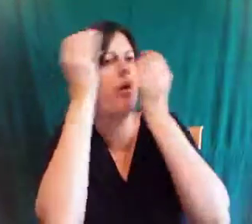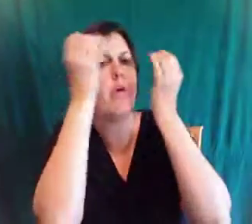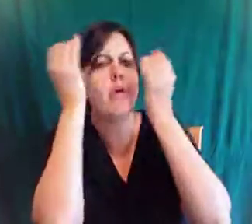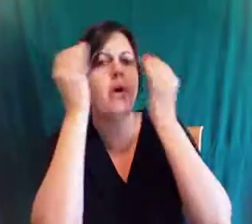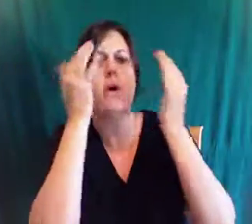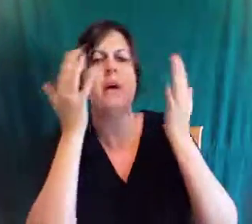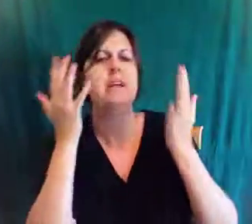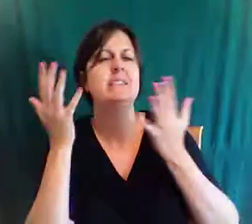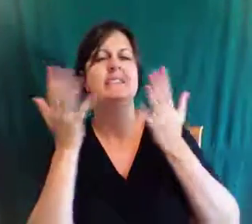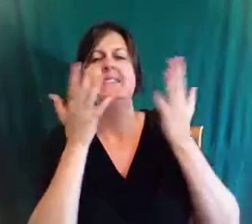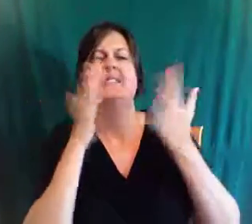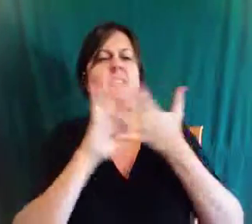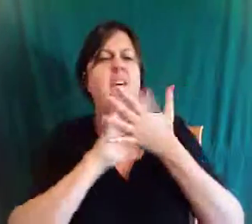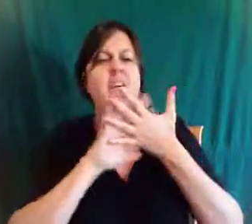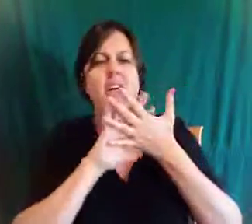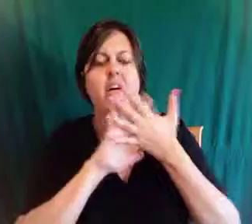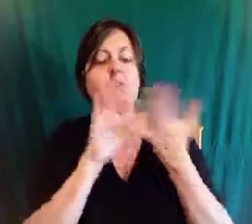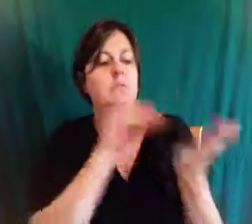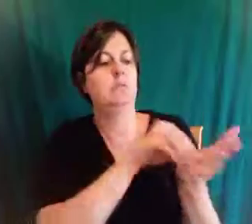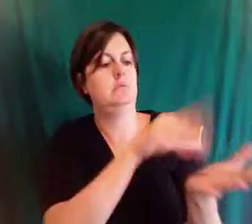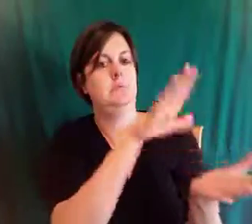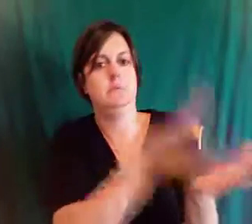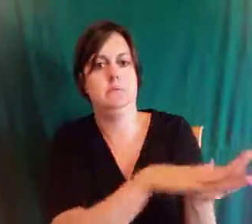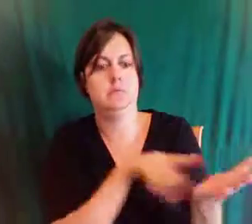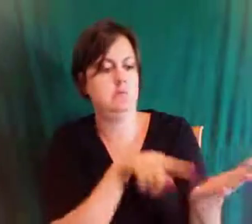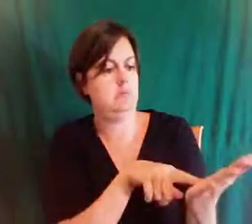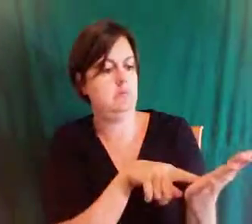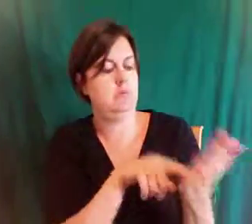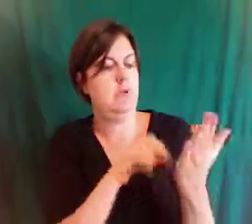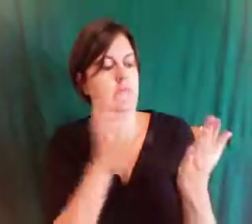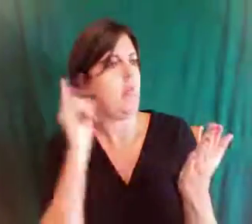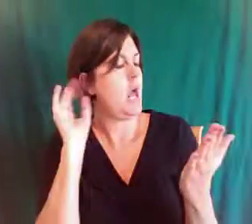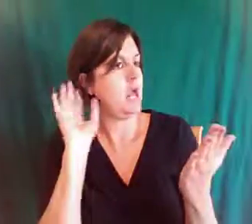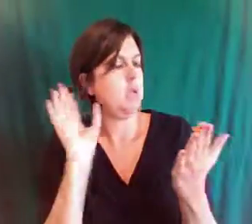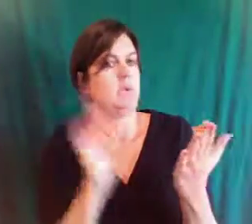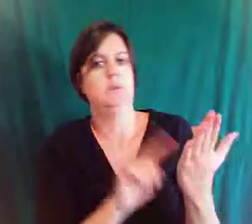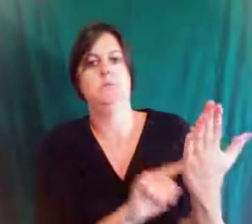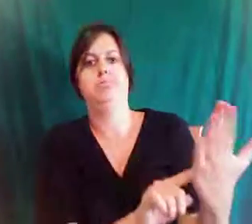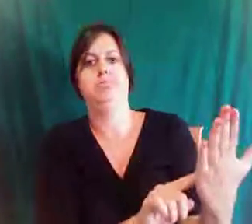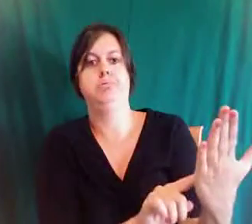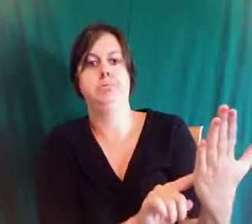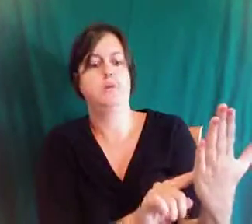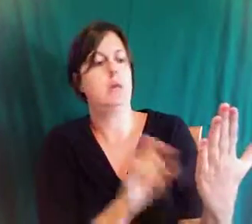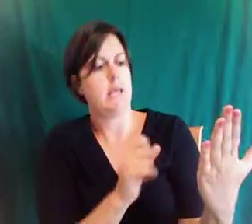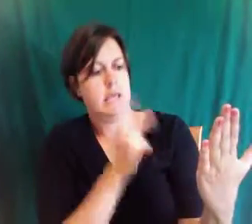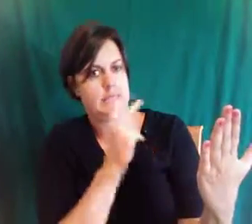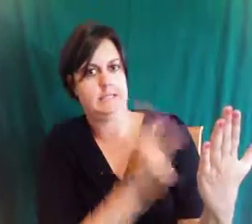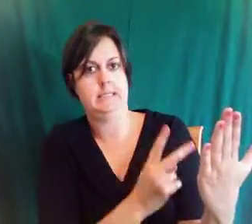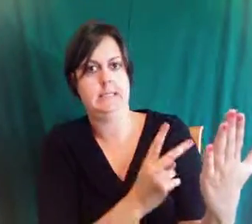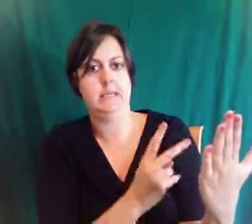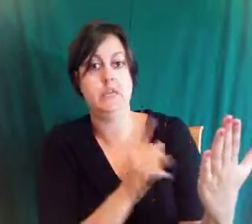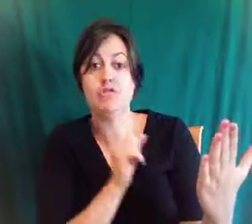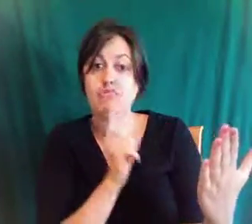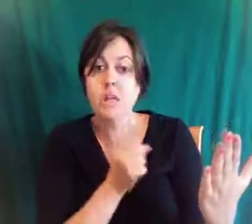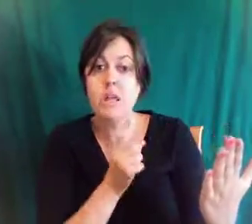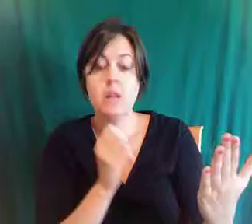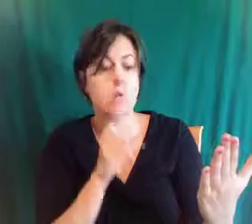you can look at it as whether it's real or not. And what you come to learn also is